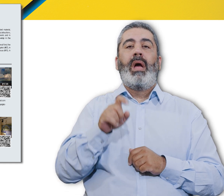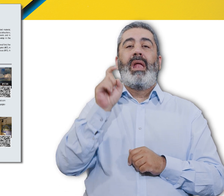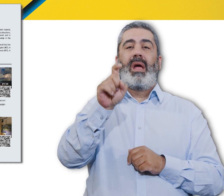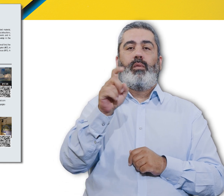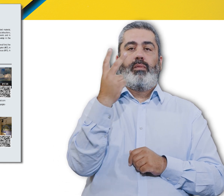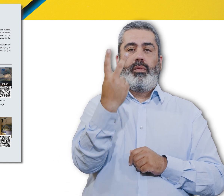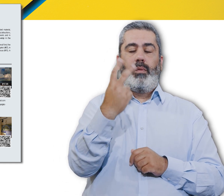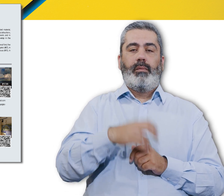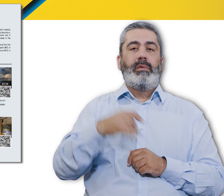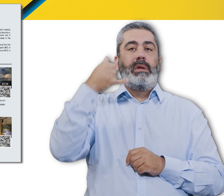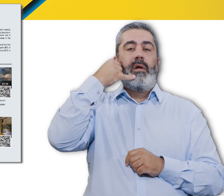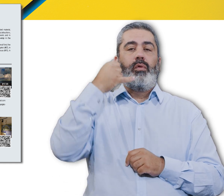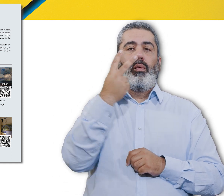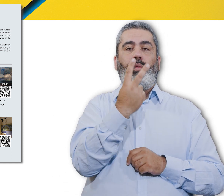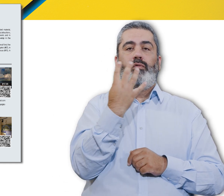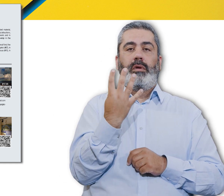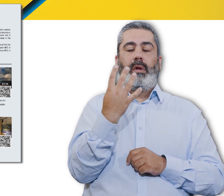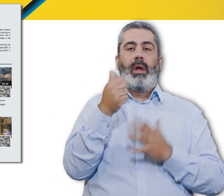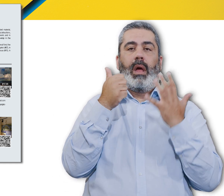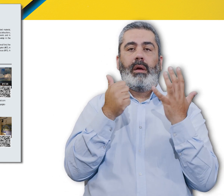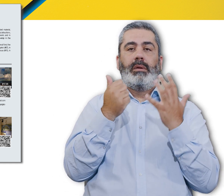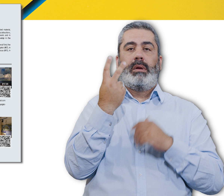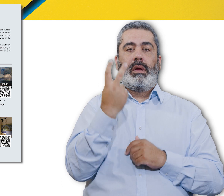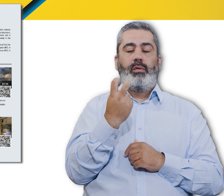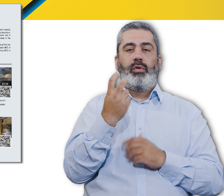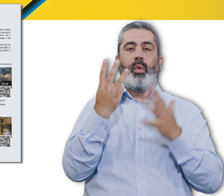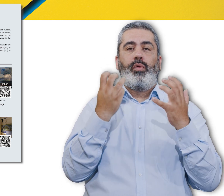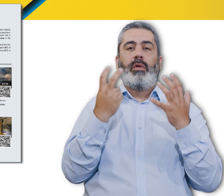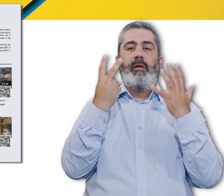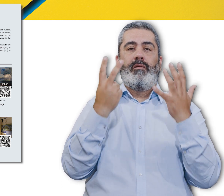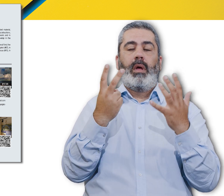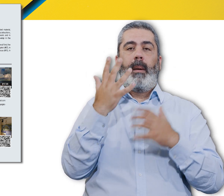26,530 25,096. Email